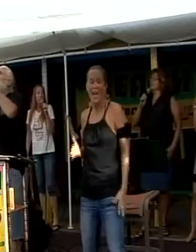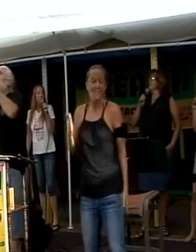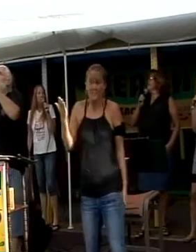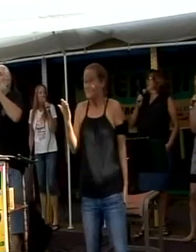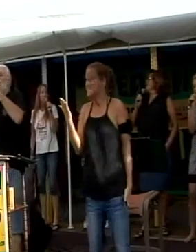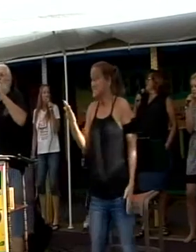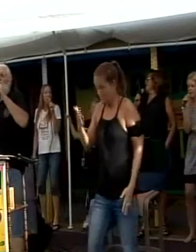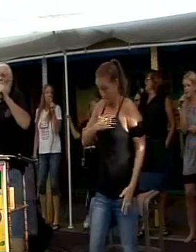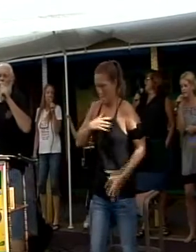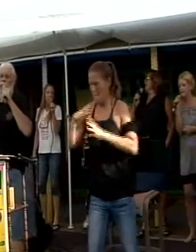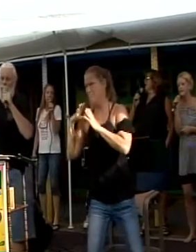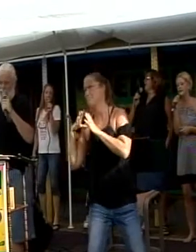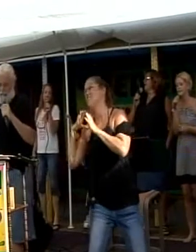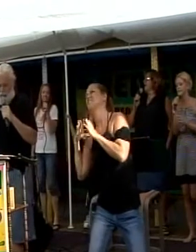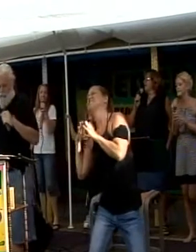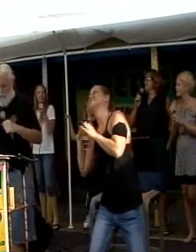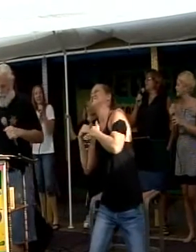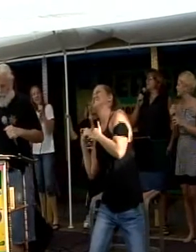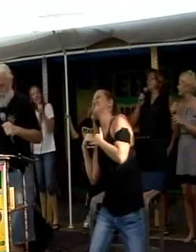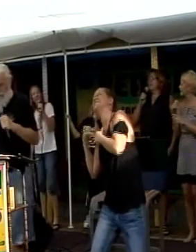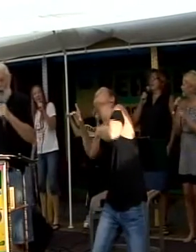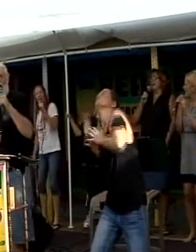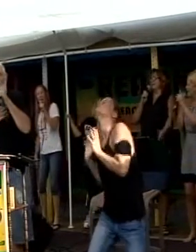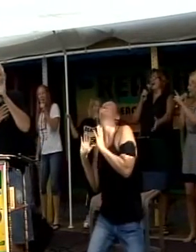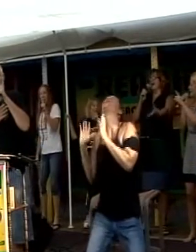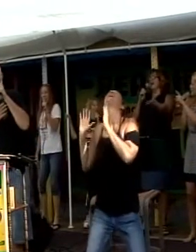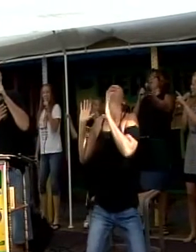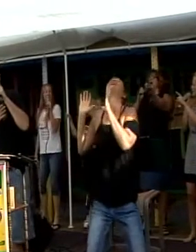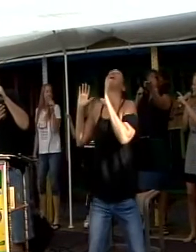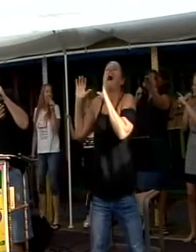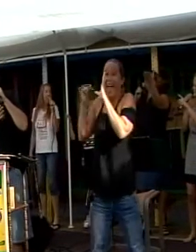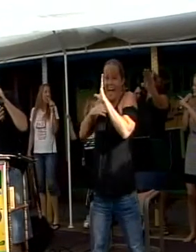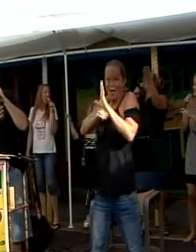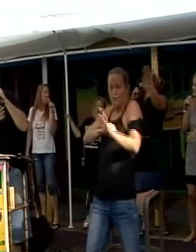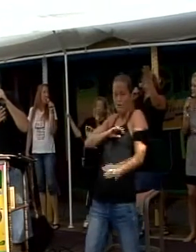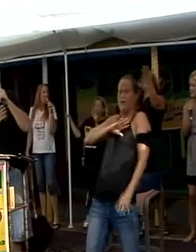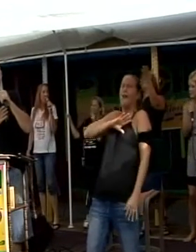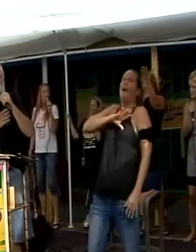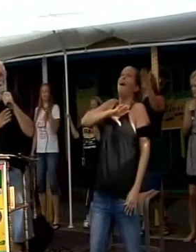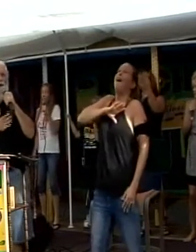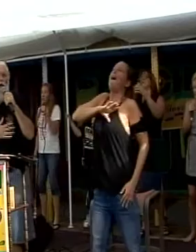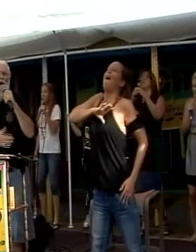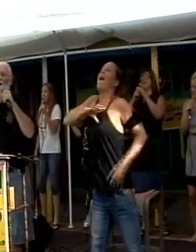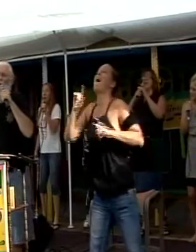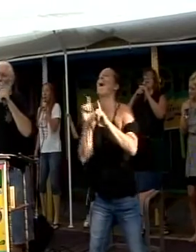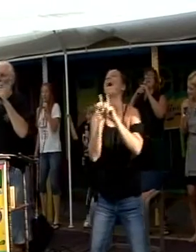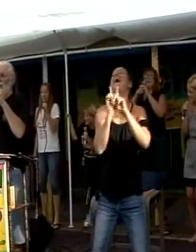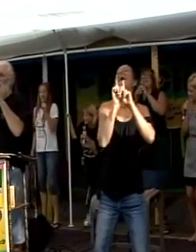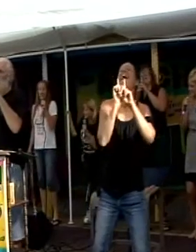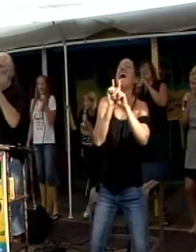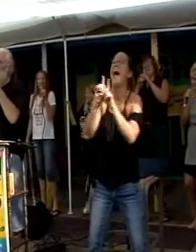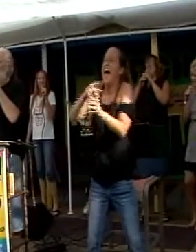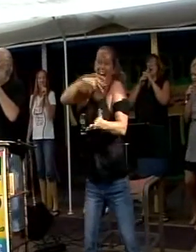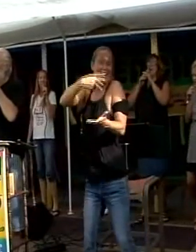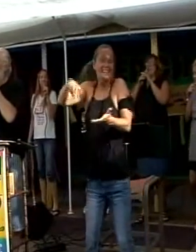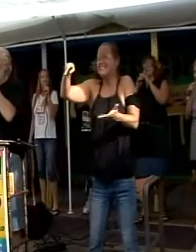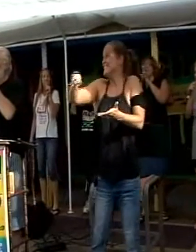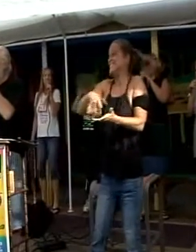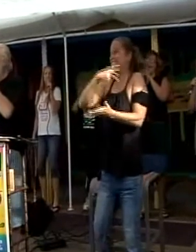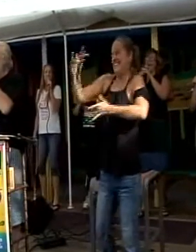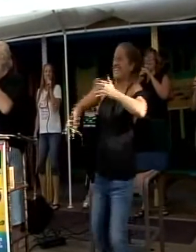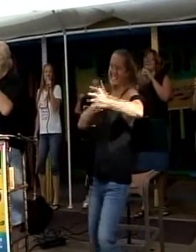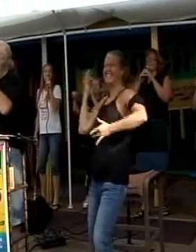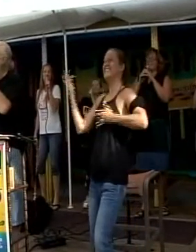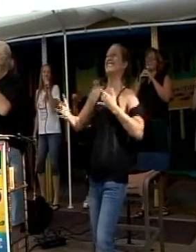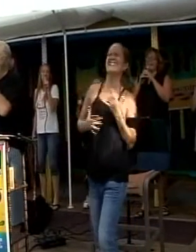You lift my burden, I'll rise with you. I'm dancing on